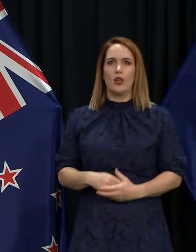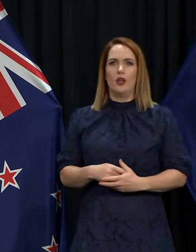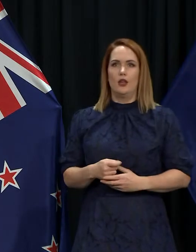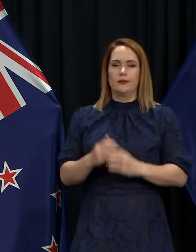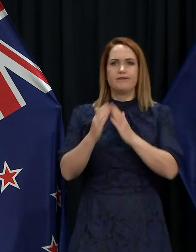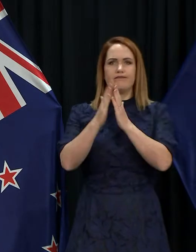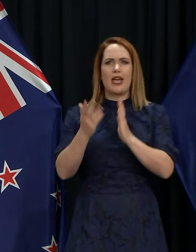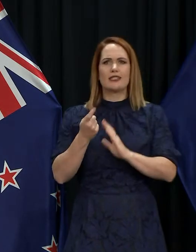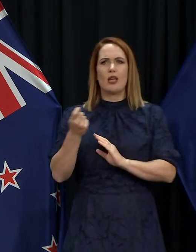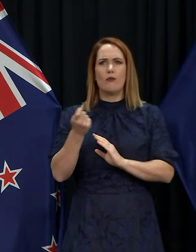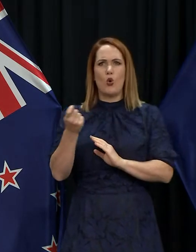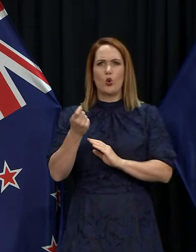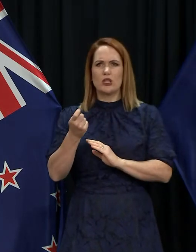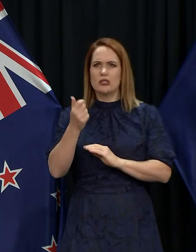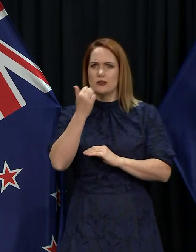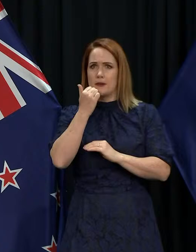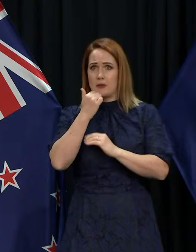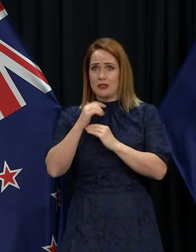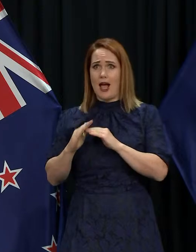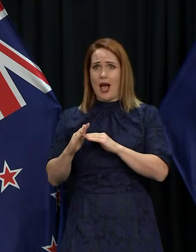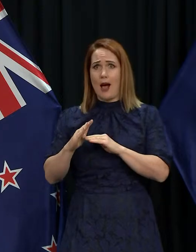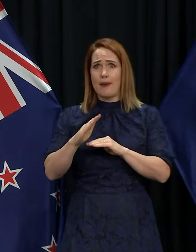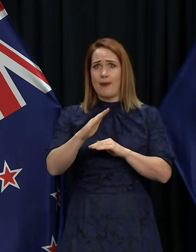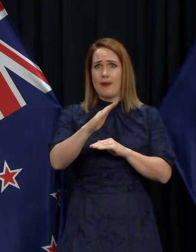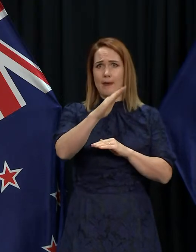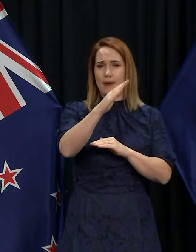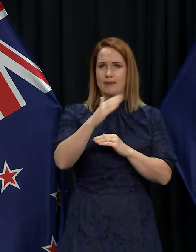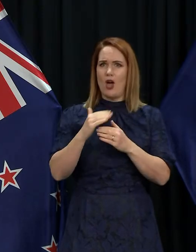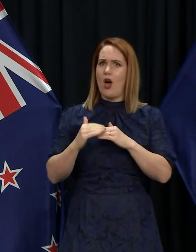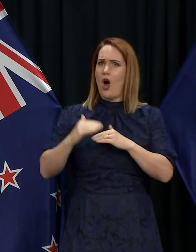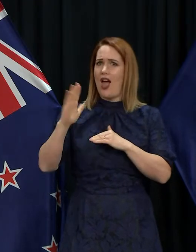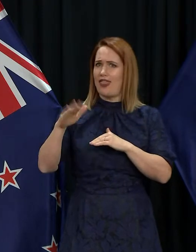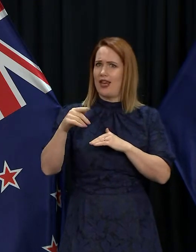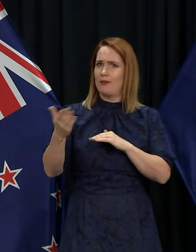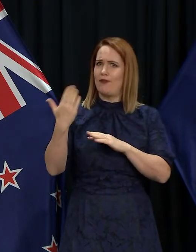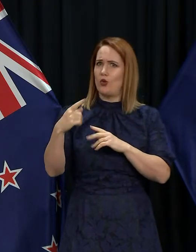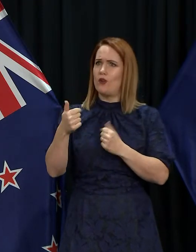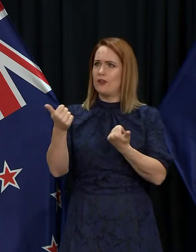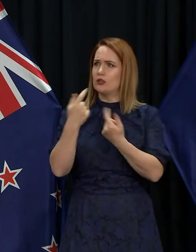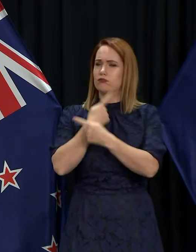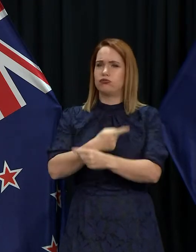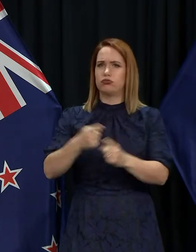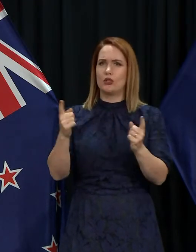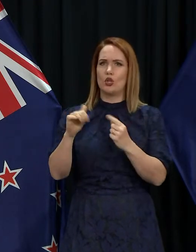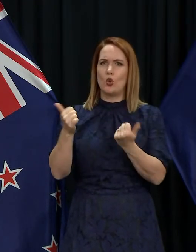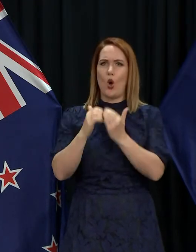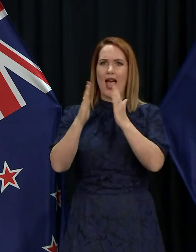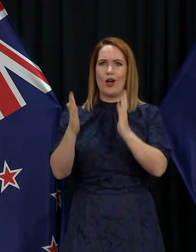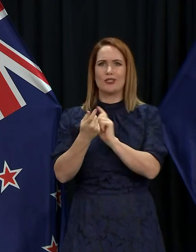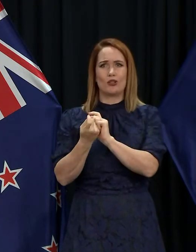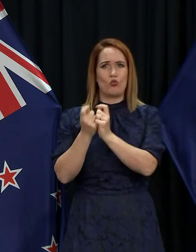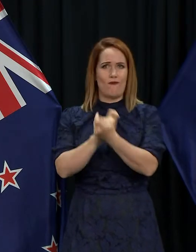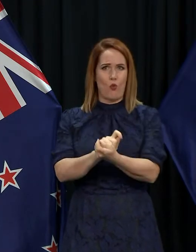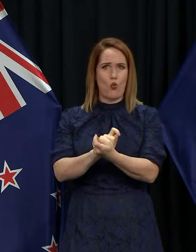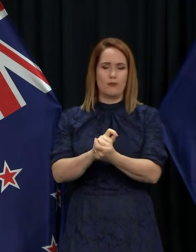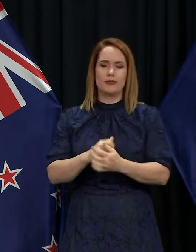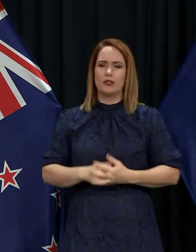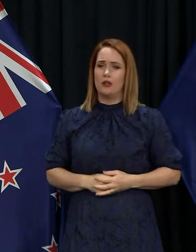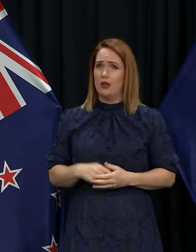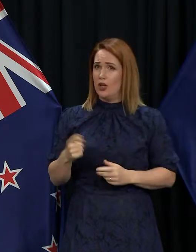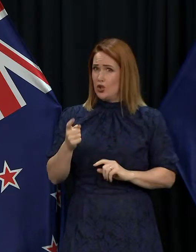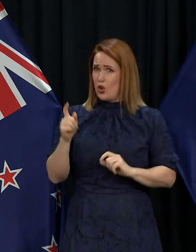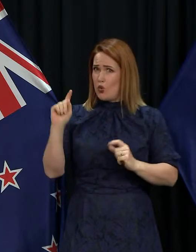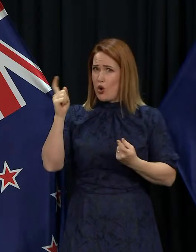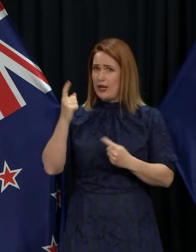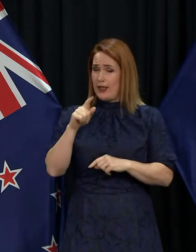expected to be last year when you unveiled your housing reforms. Are you concerned that investors are going to pass